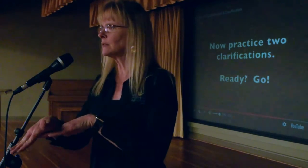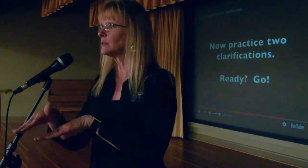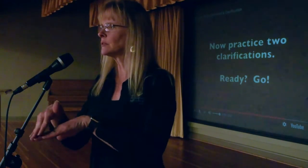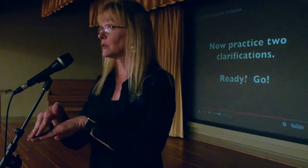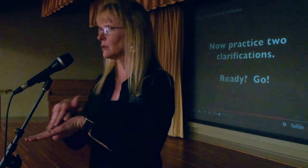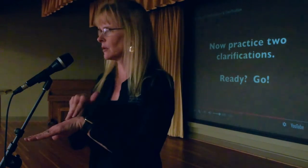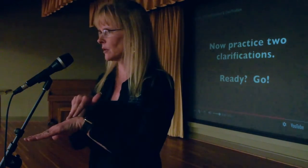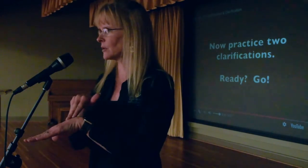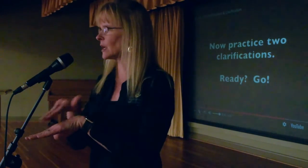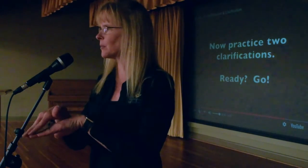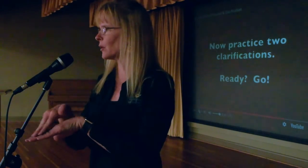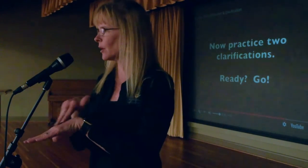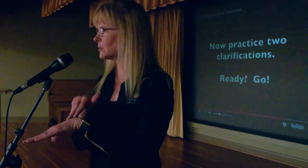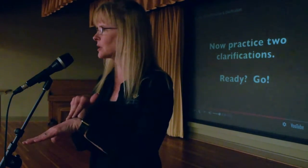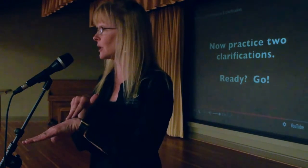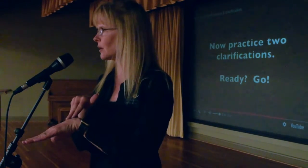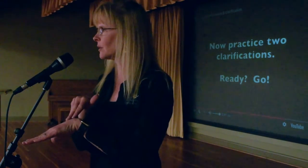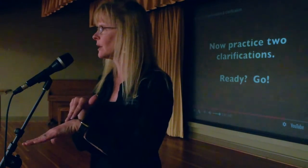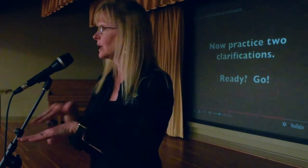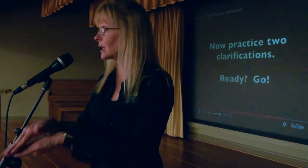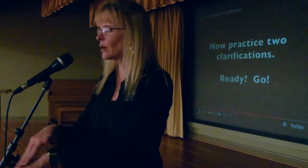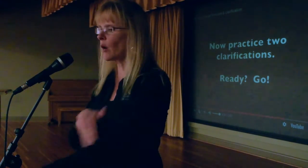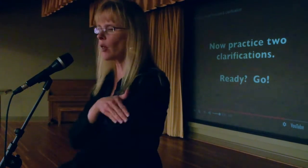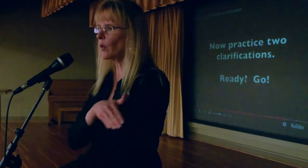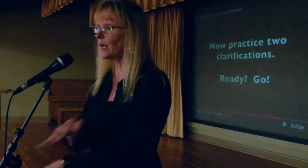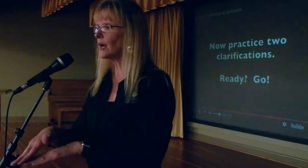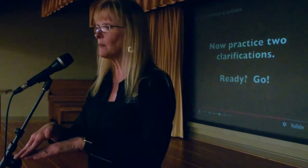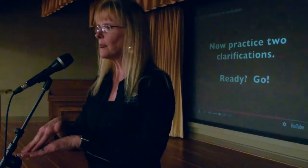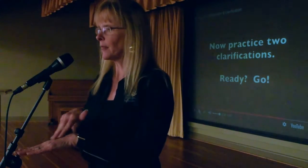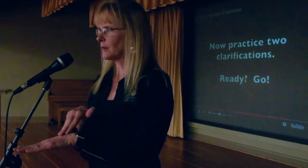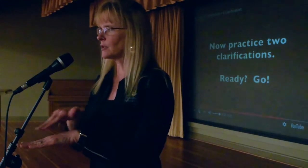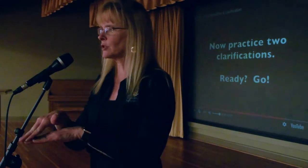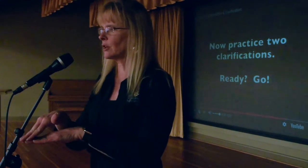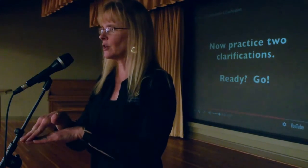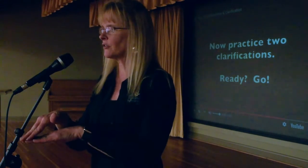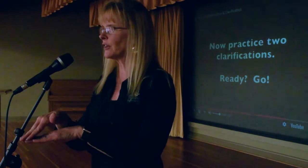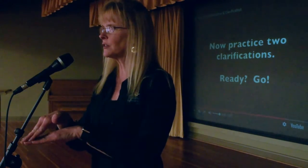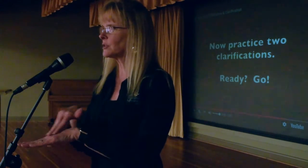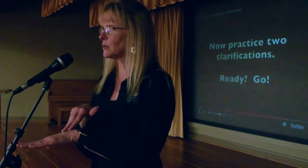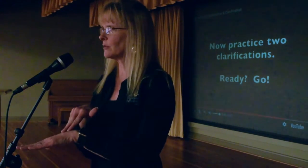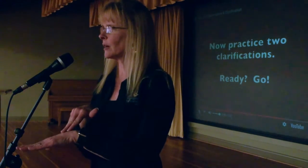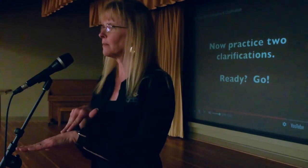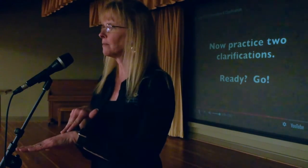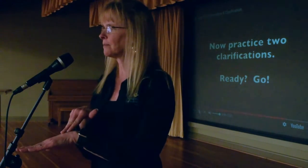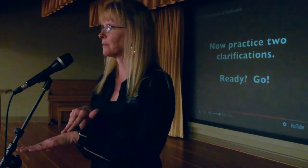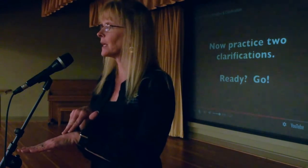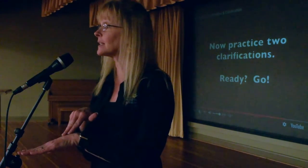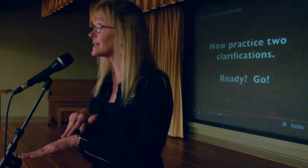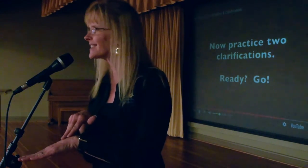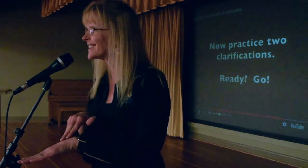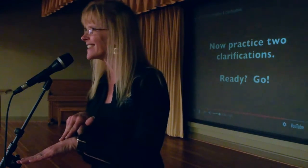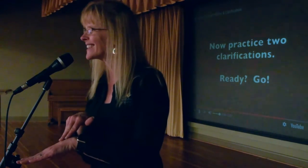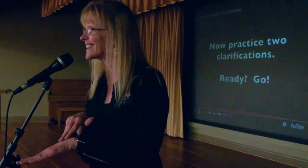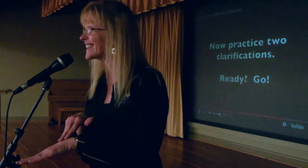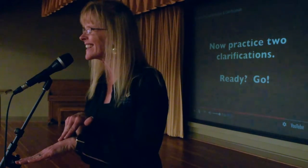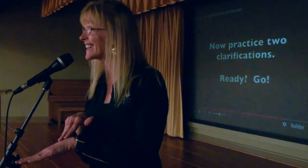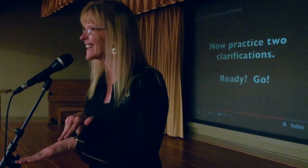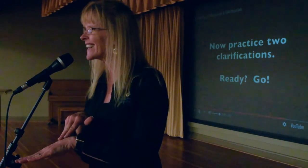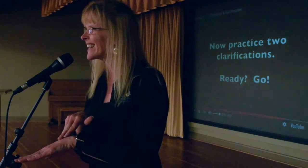down. Goes up your arm, slow. You go all the way up. So start at your fingers and move up. Yes? So if you do that, does that